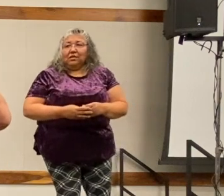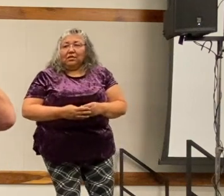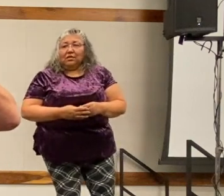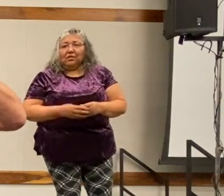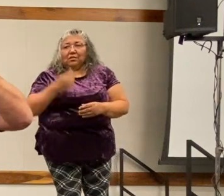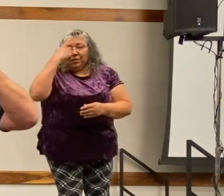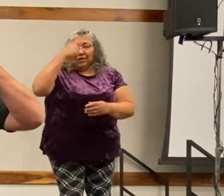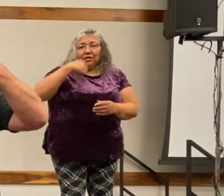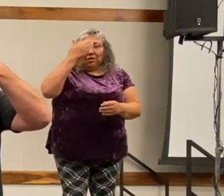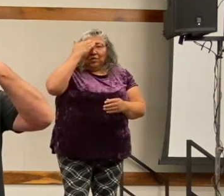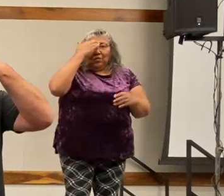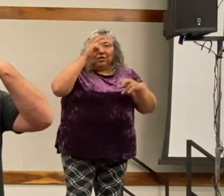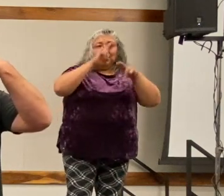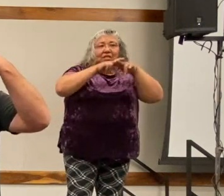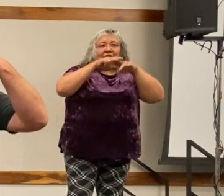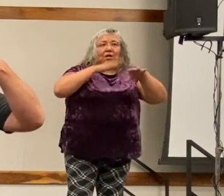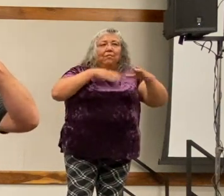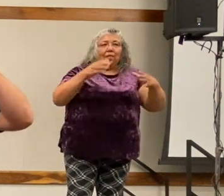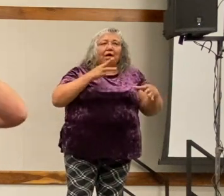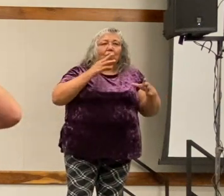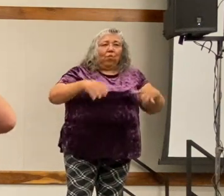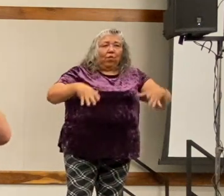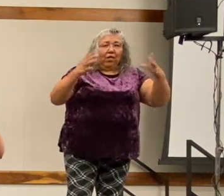because I know he's sitting in my well.